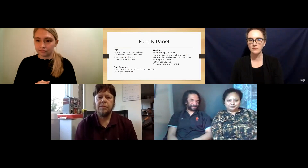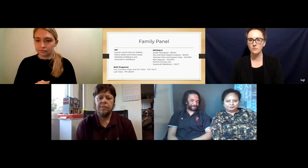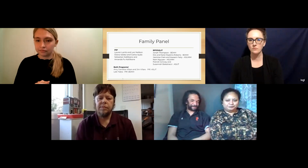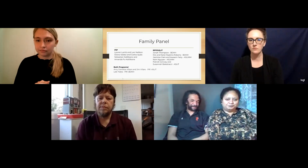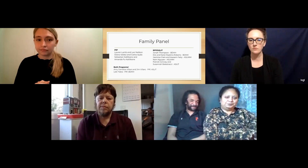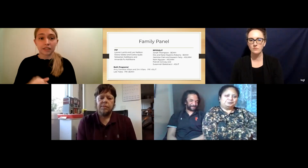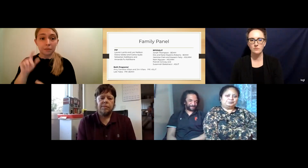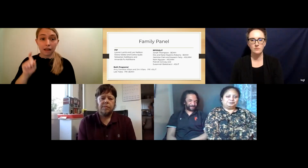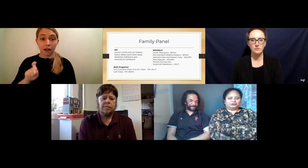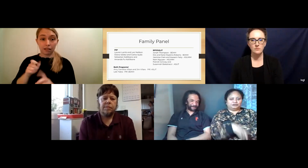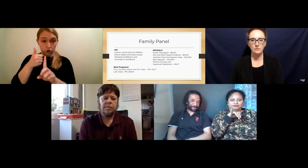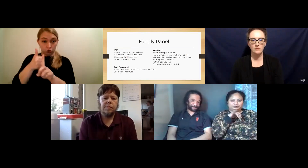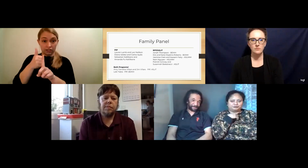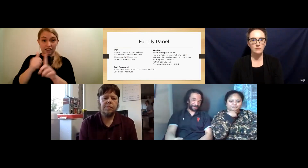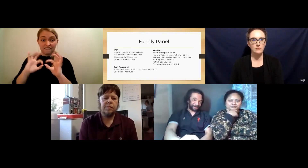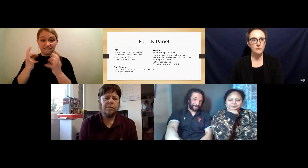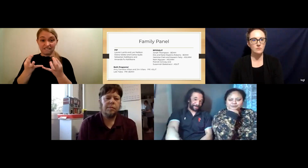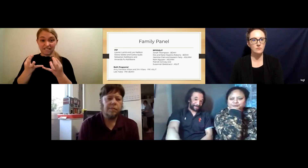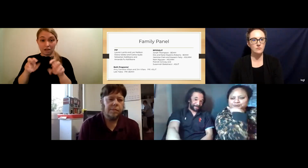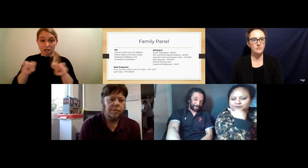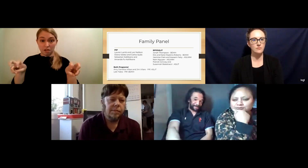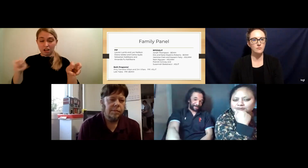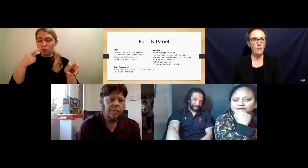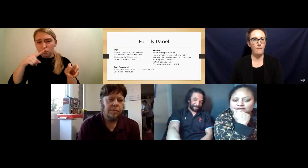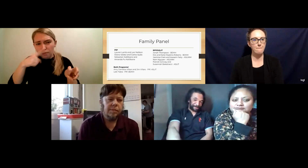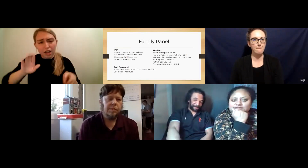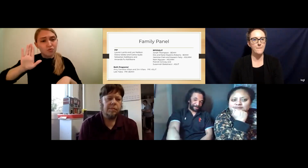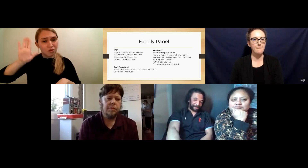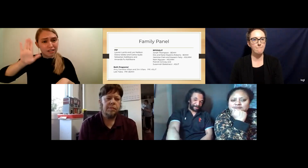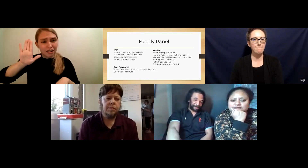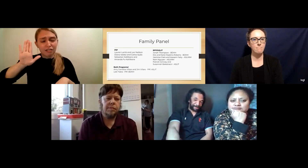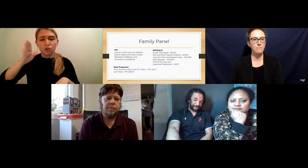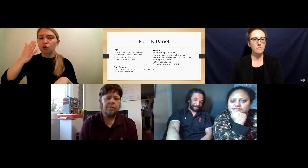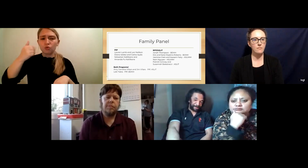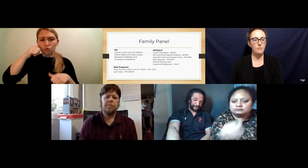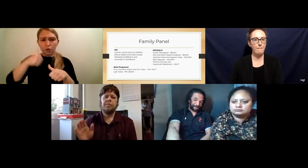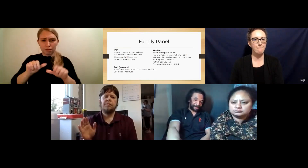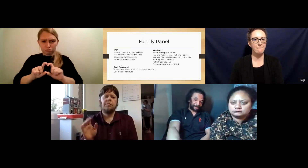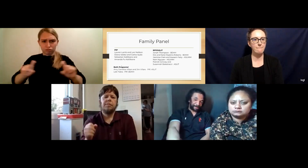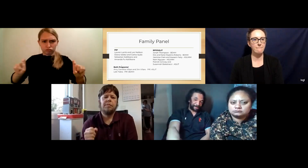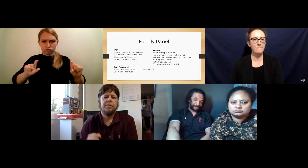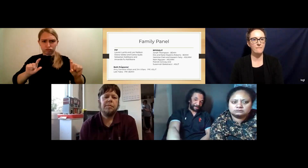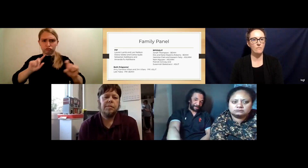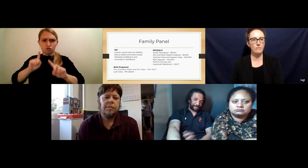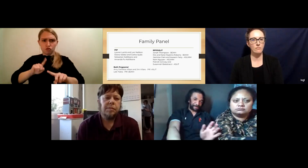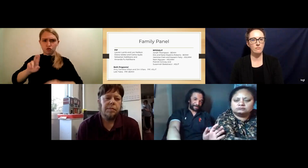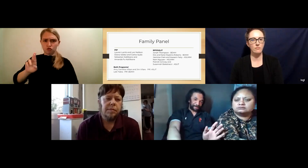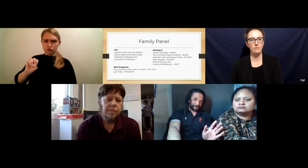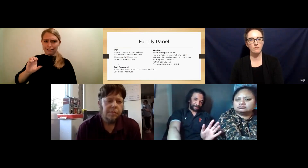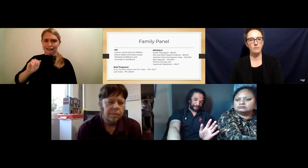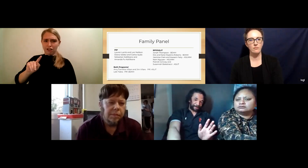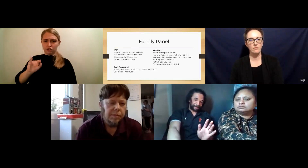If you're in the family panel and you can raise your hand using the raise hand feature, that'll make it easier